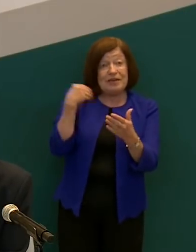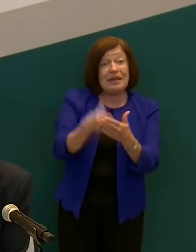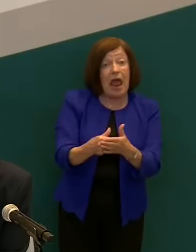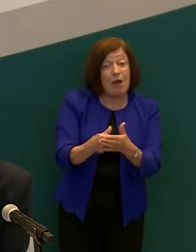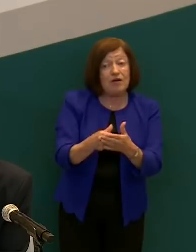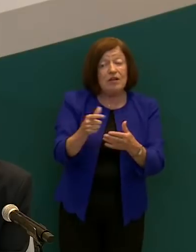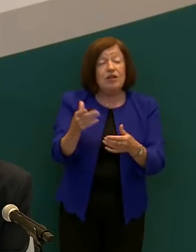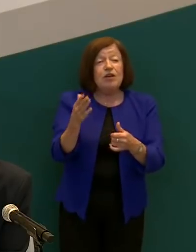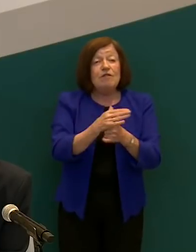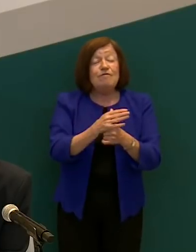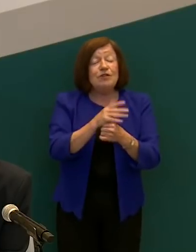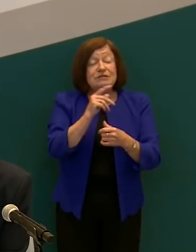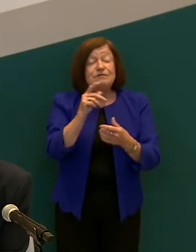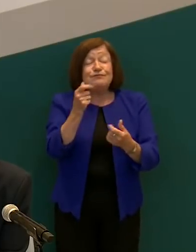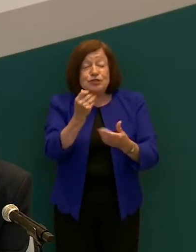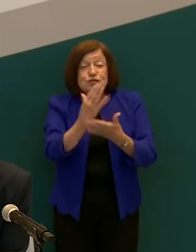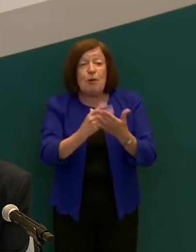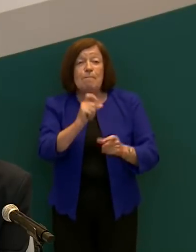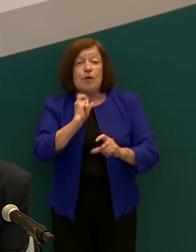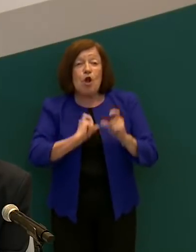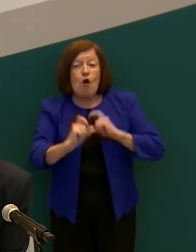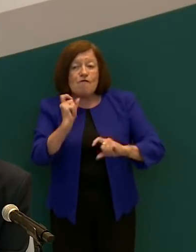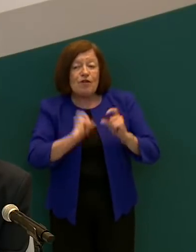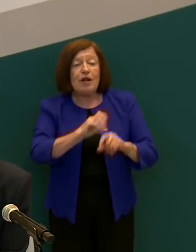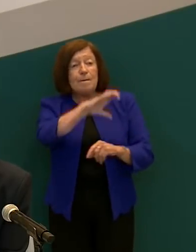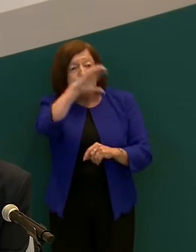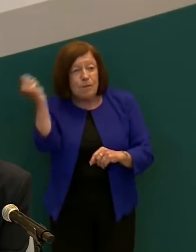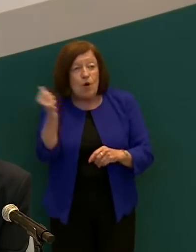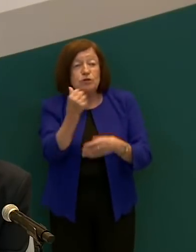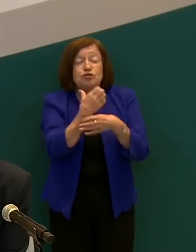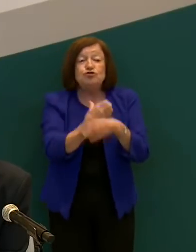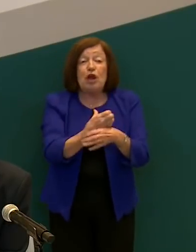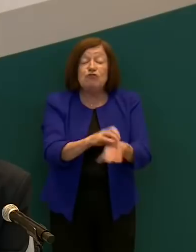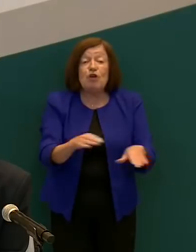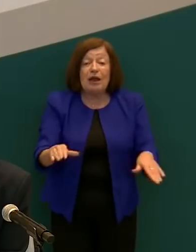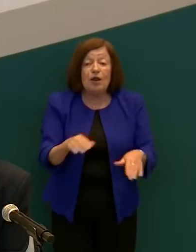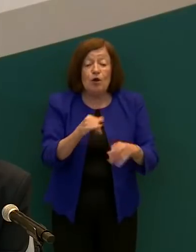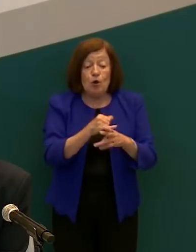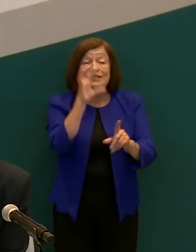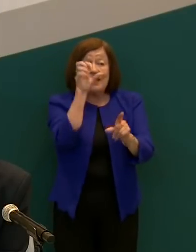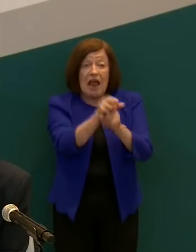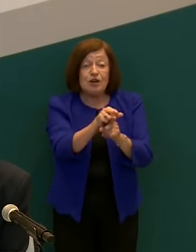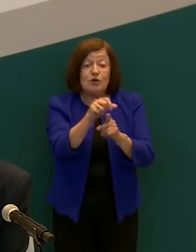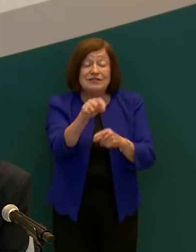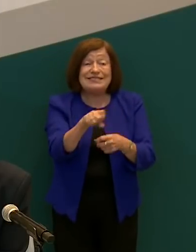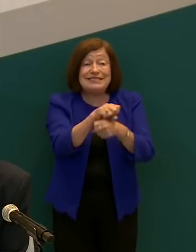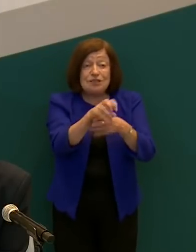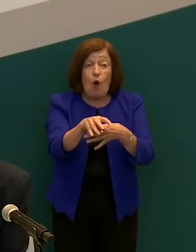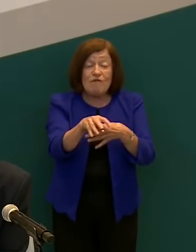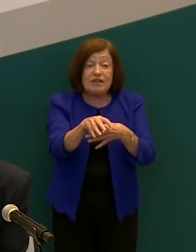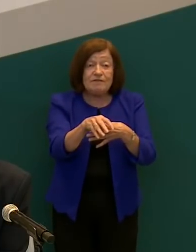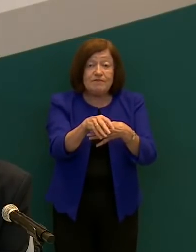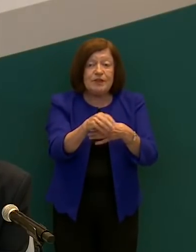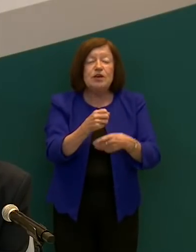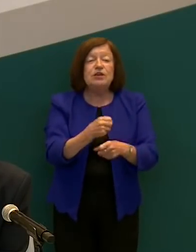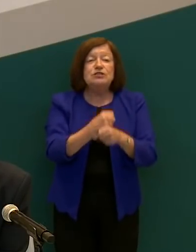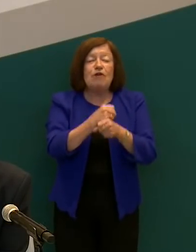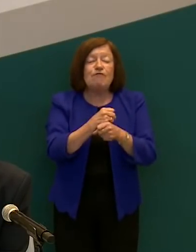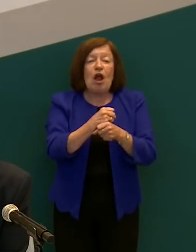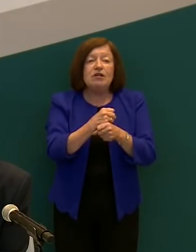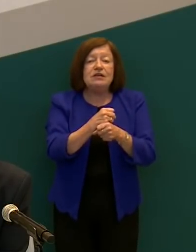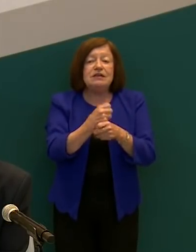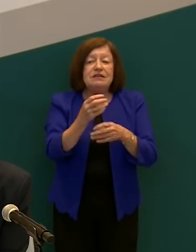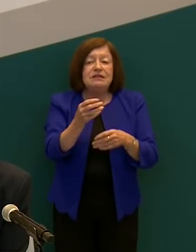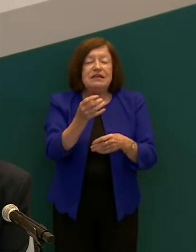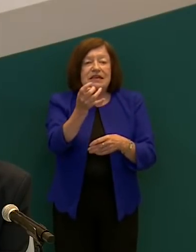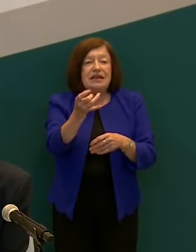suppose the first piece of reassurance I'd give parents is that the vast majority of children who are diagnosed with this disease suffer